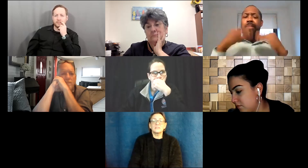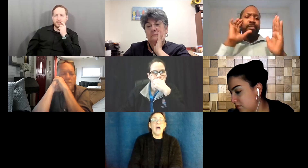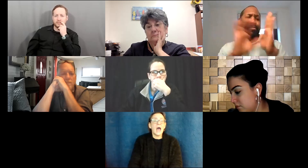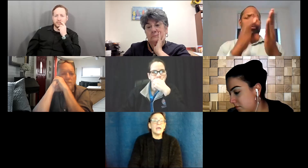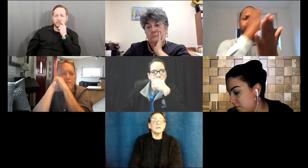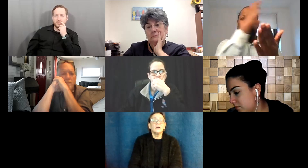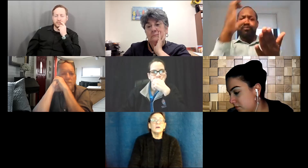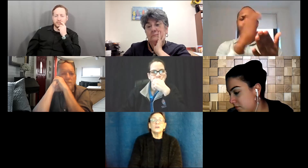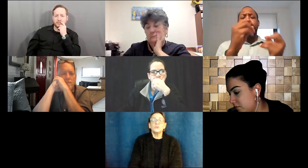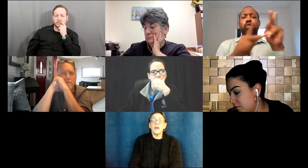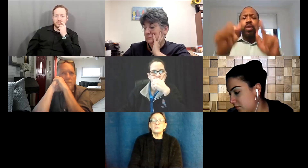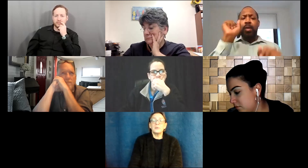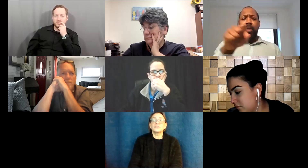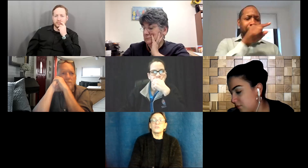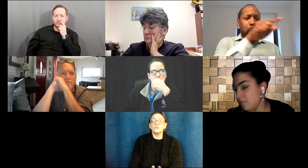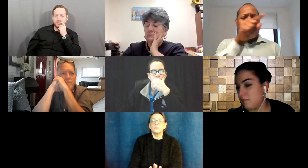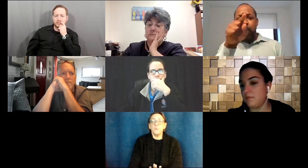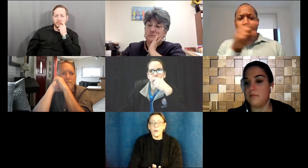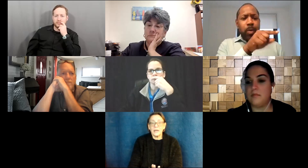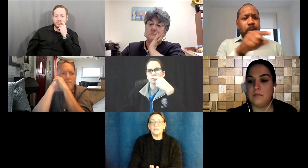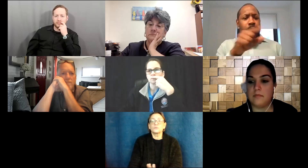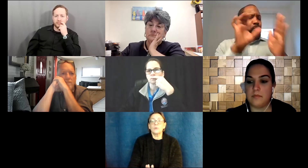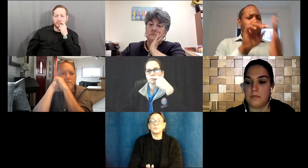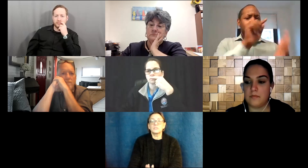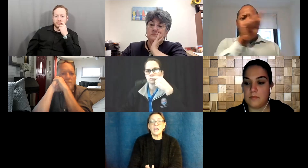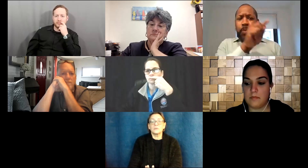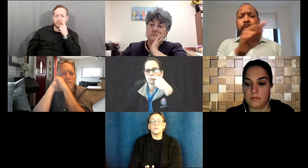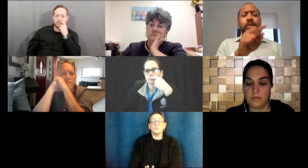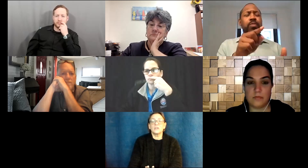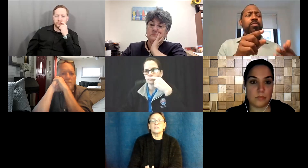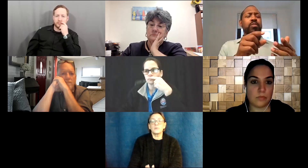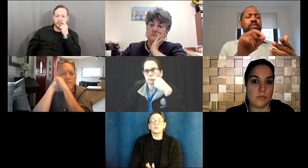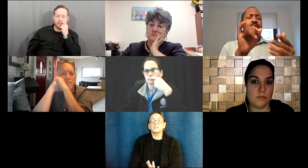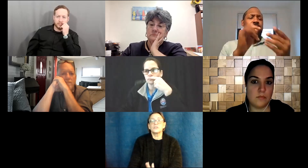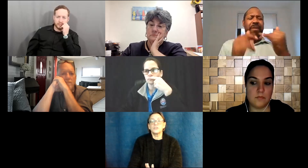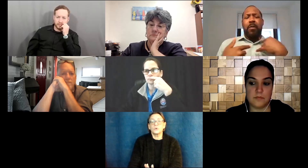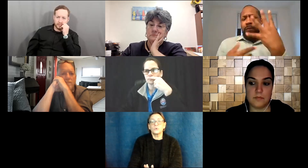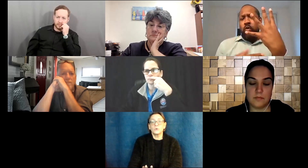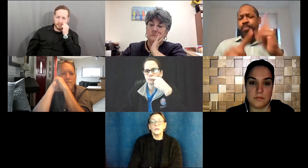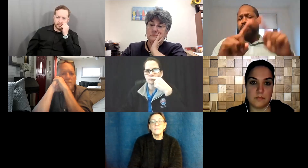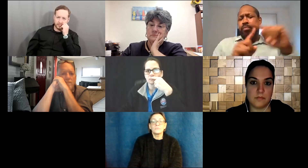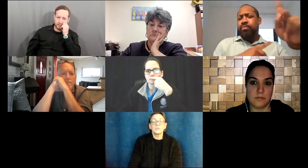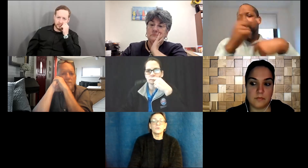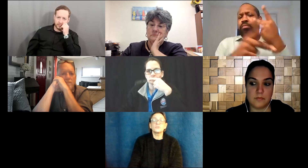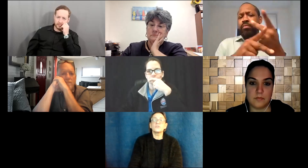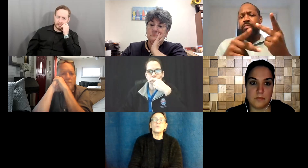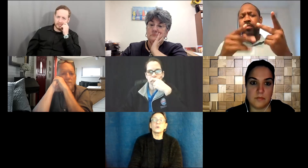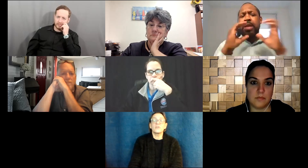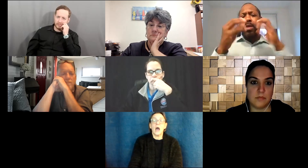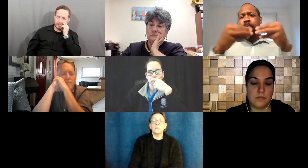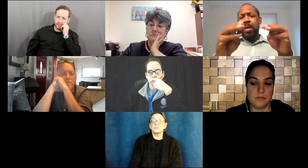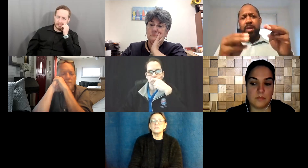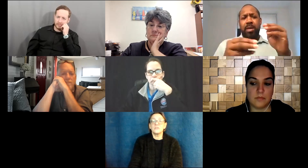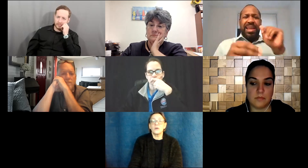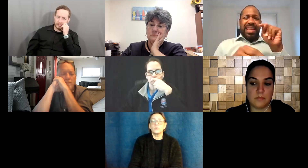how to sign, you would have a picture that you could point at to represent what you needed the person to do. So those are 4